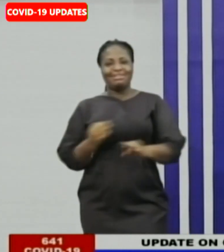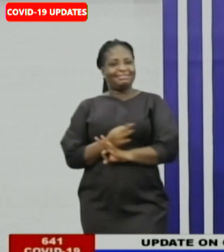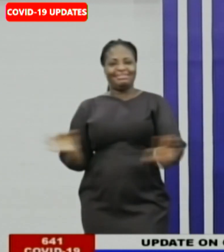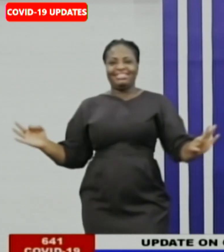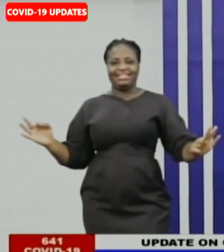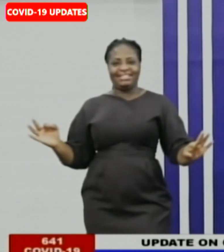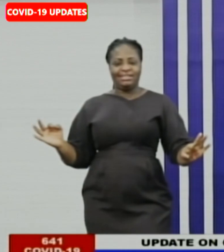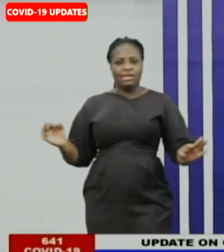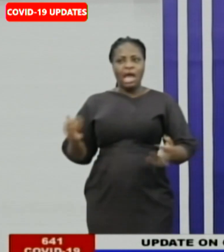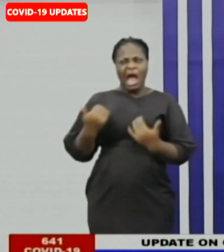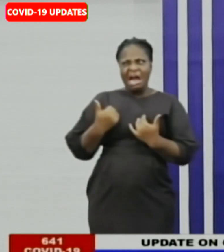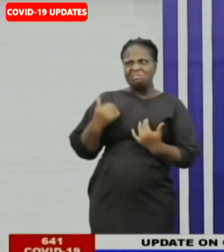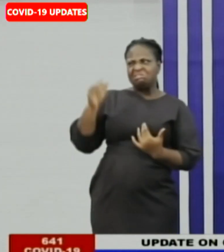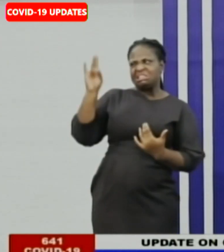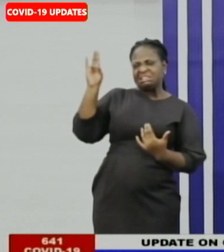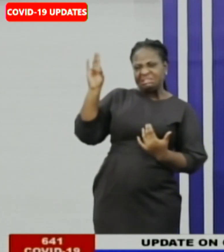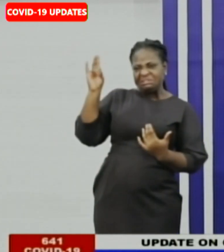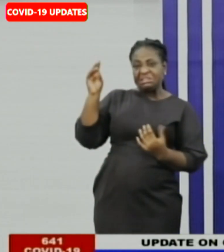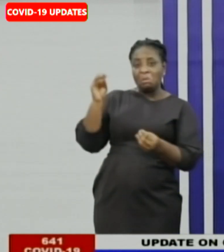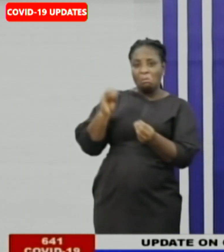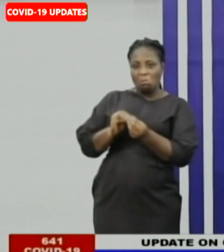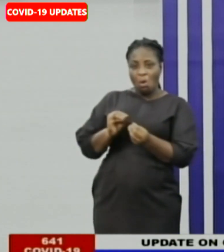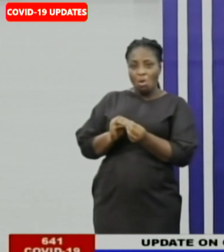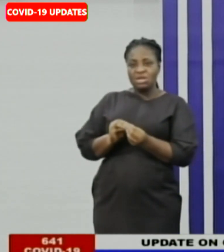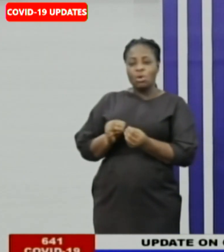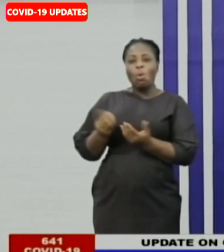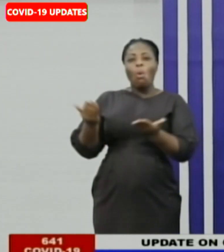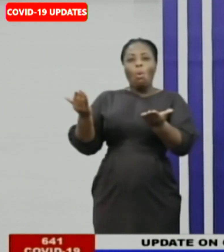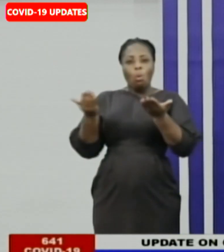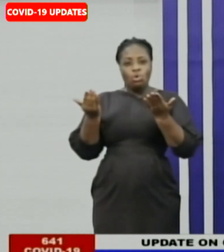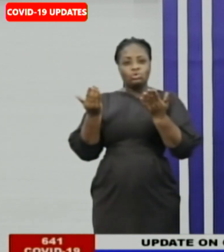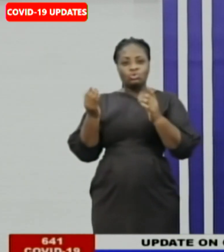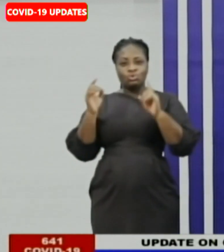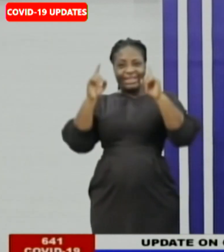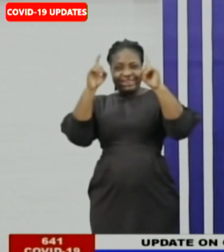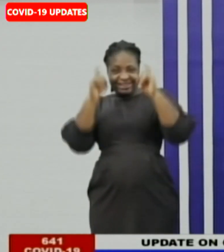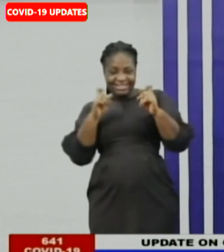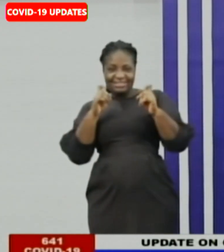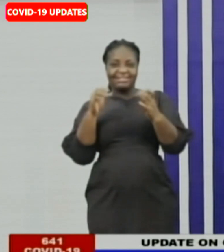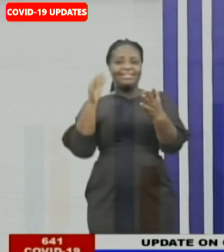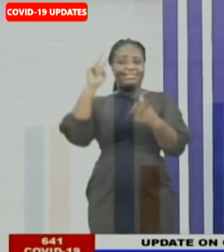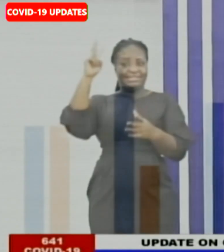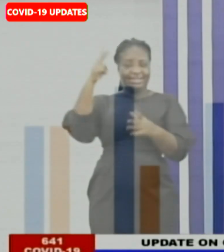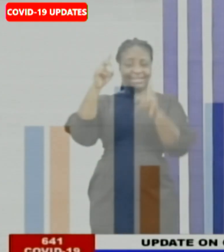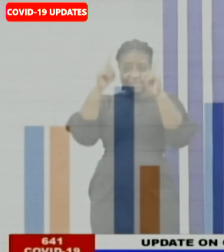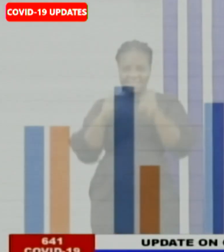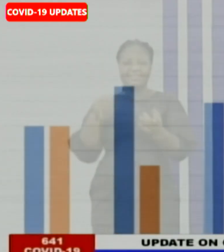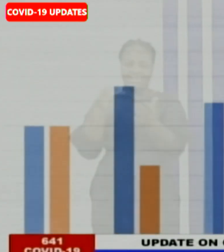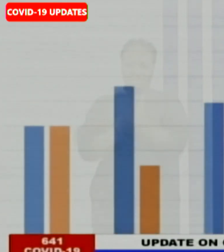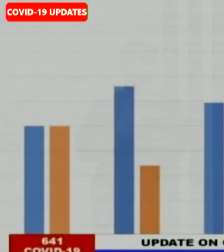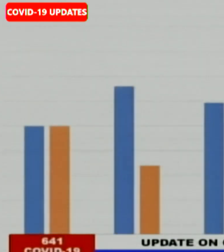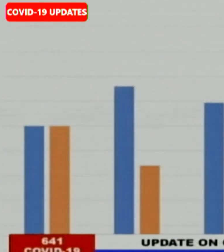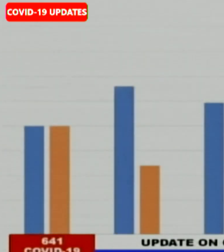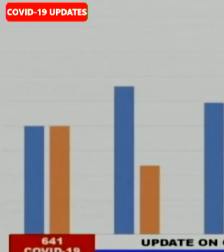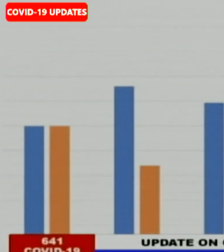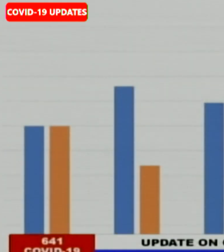there are some 17 more that they intend now to also conduct a second test for, and hopefully to add to